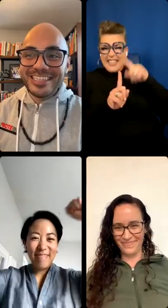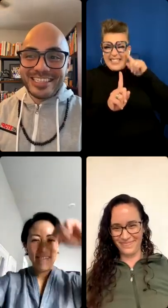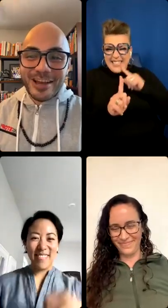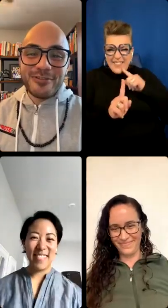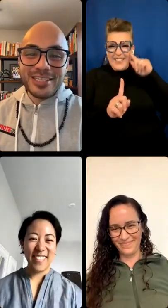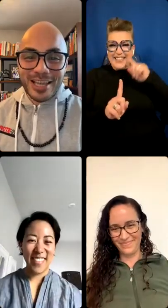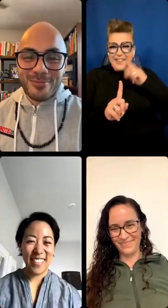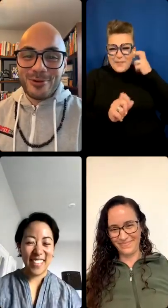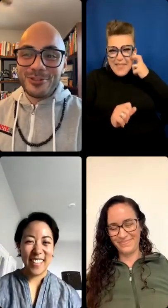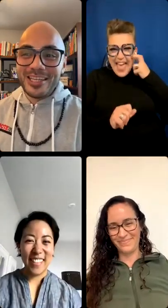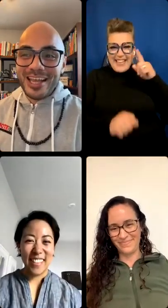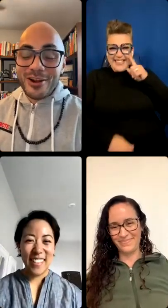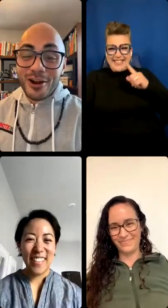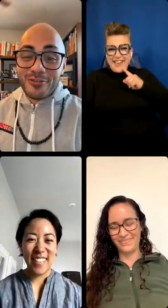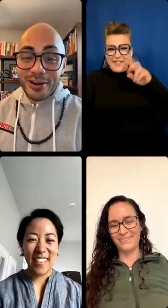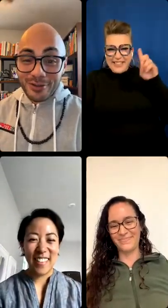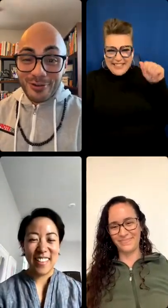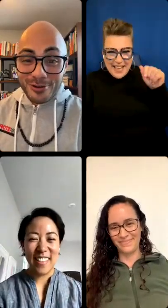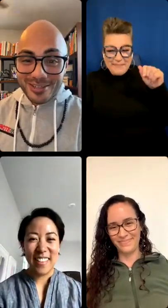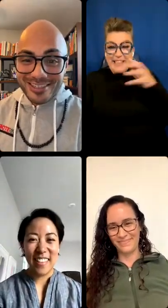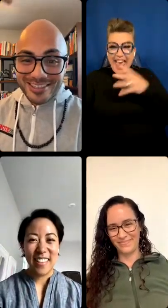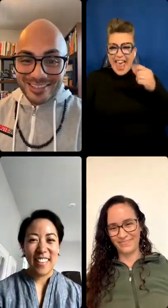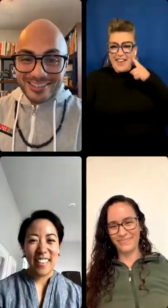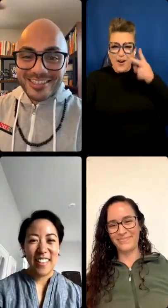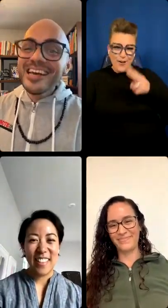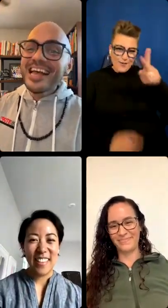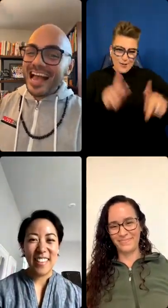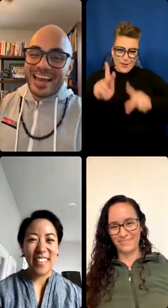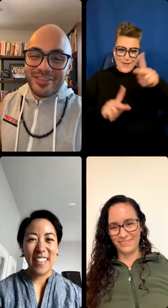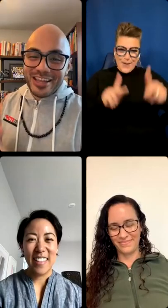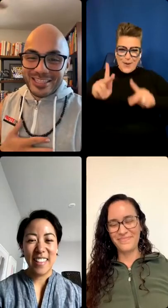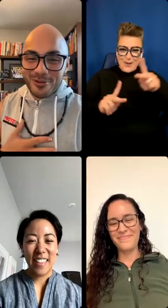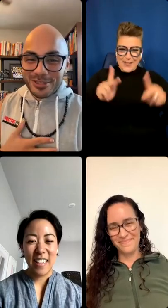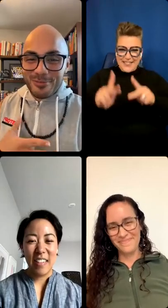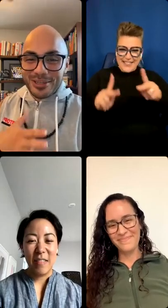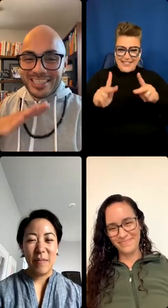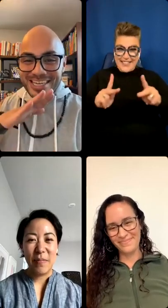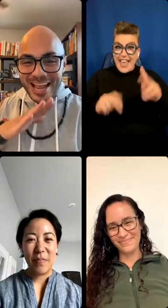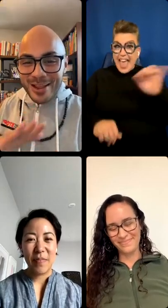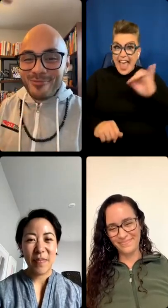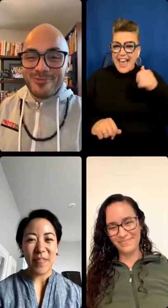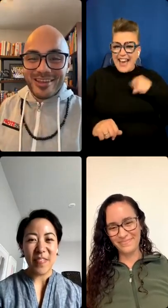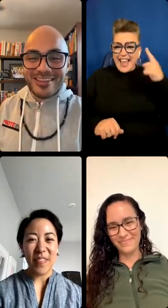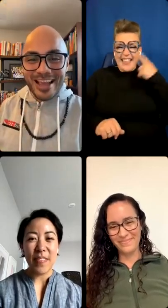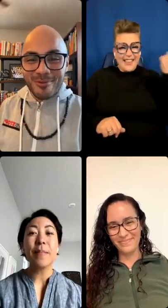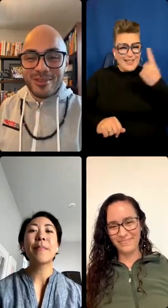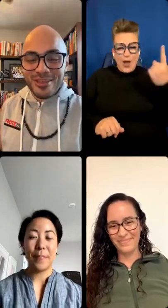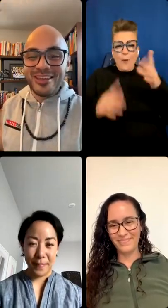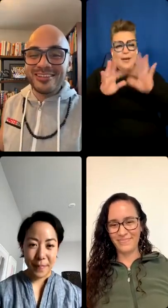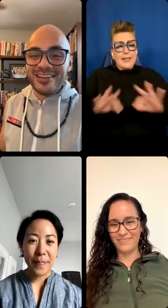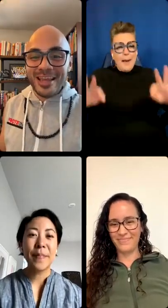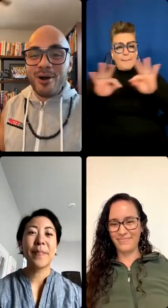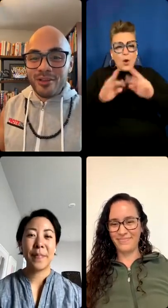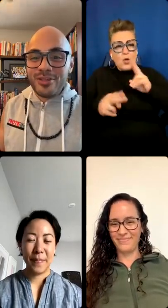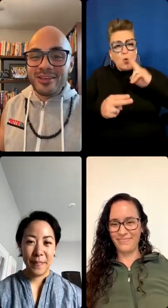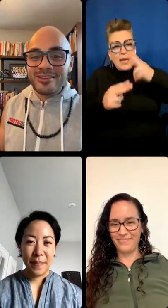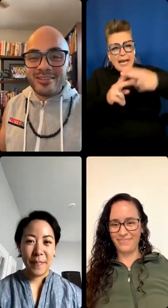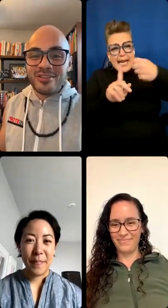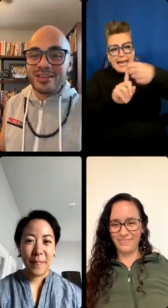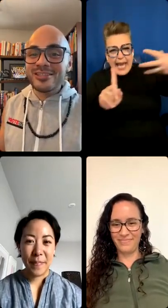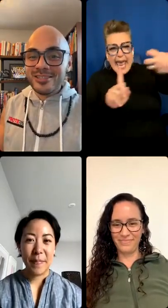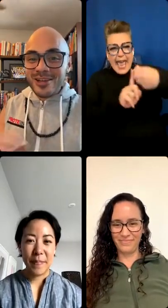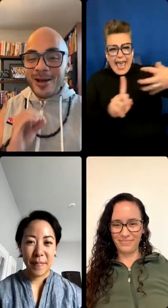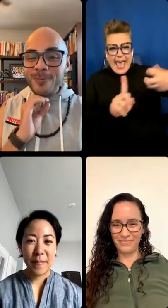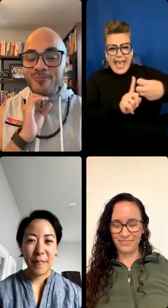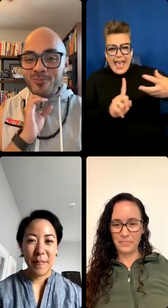deaf-blind, deaf-disabled, and hard of hearing folks. And I think it's always important to name all of